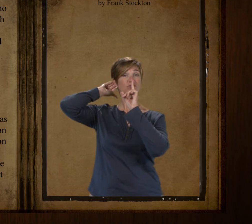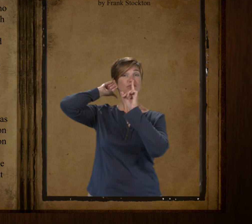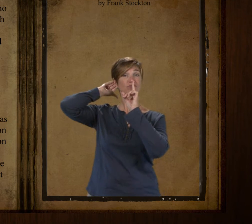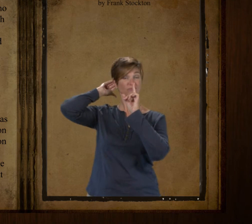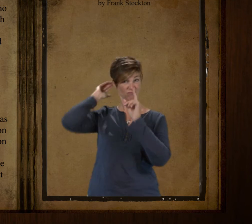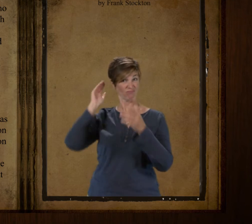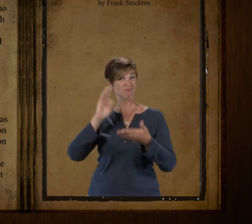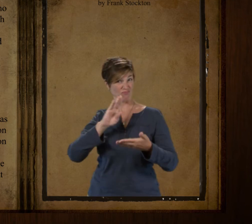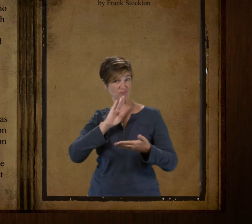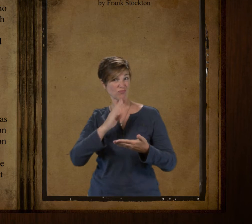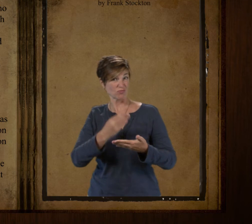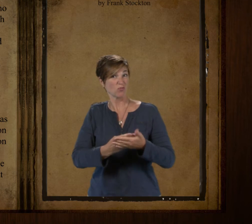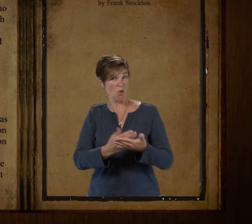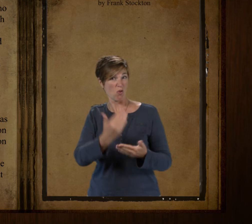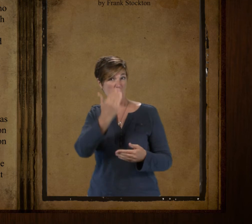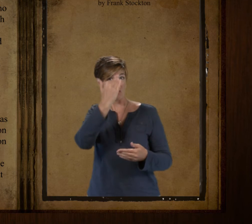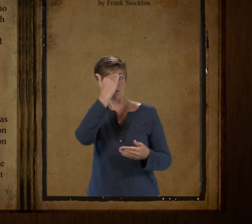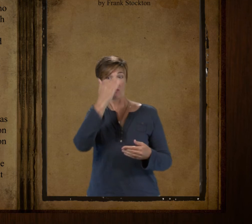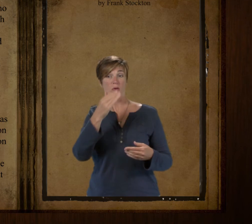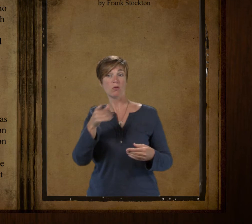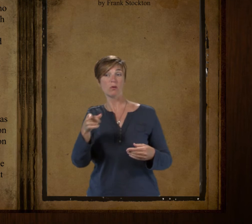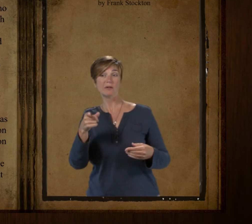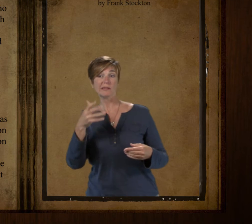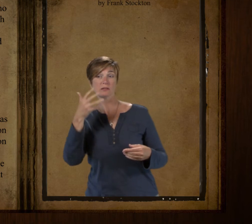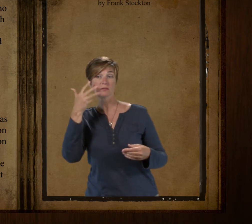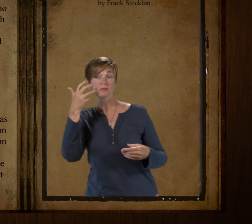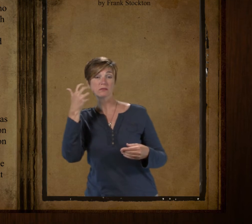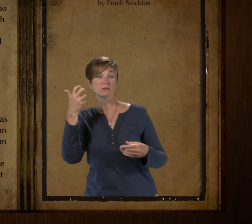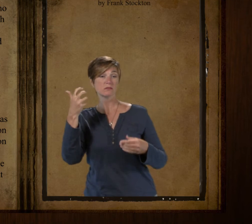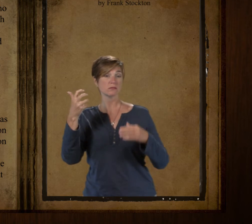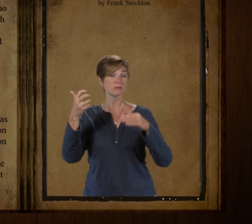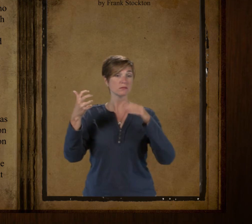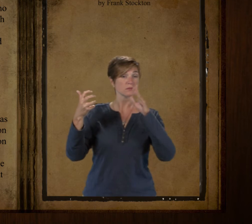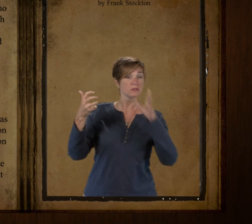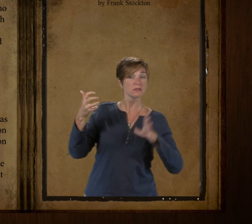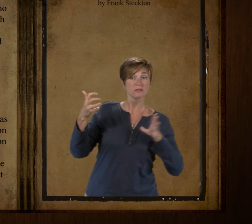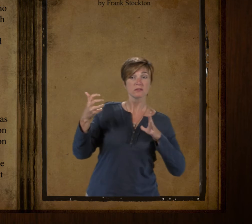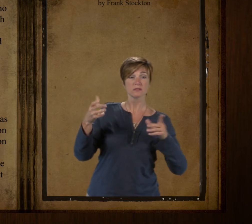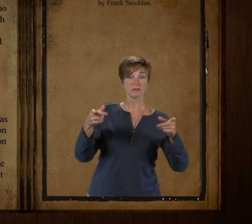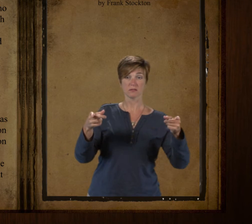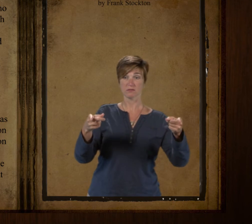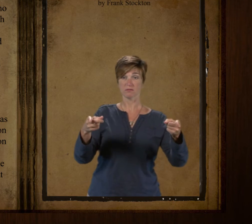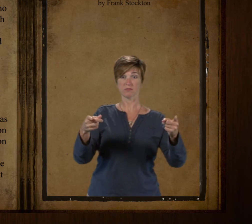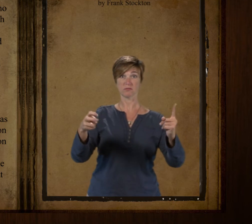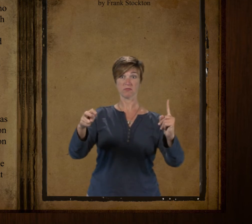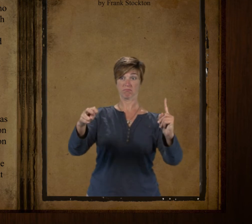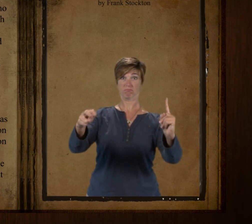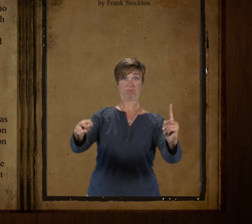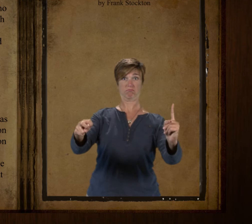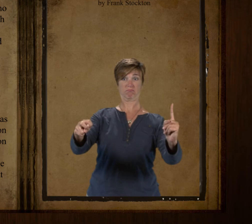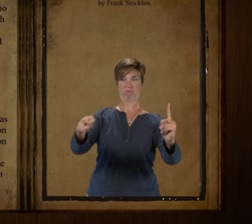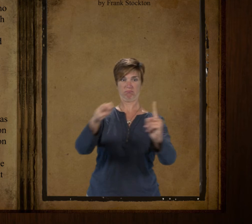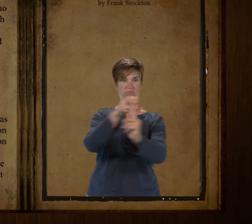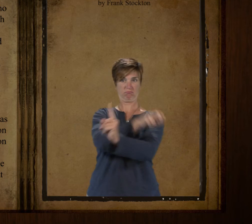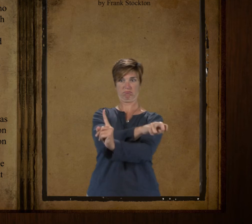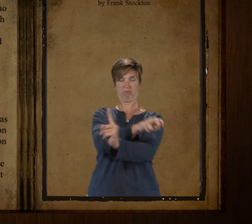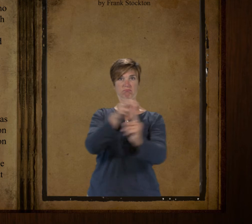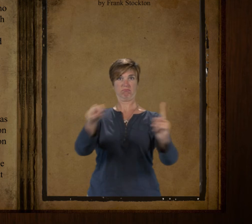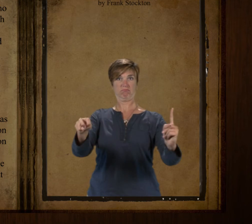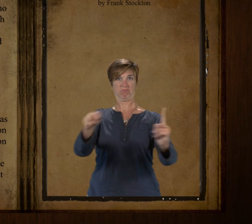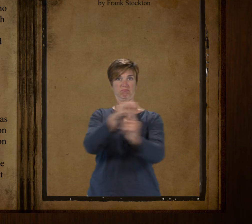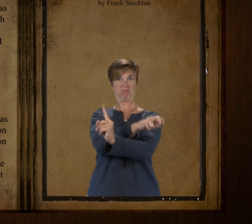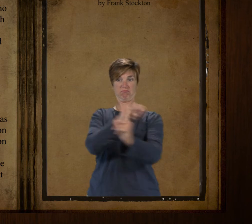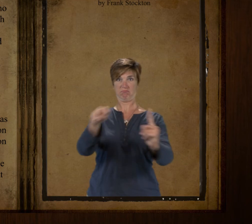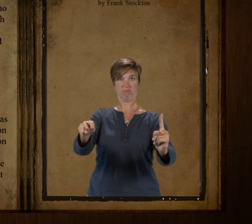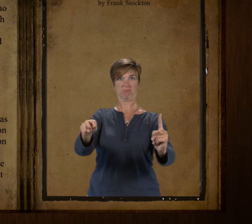in such a case, she had done what no other person had done. She had possessed herself of